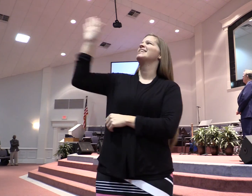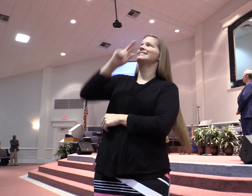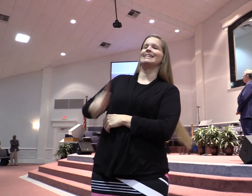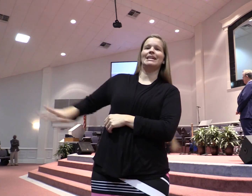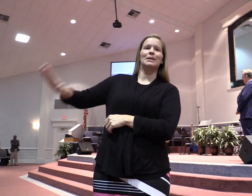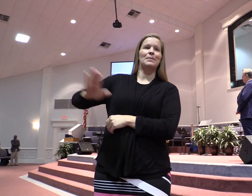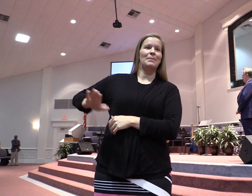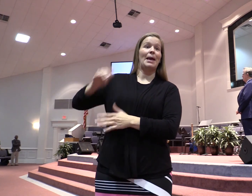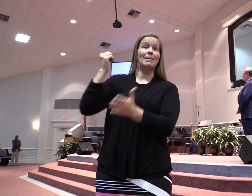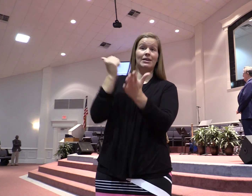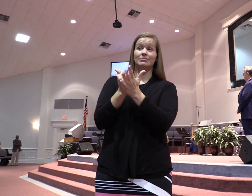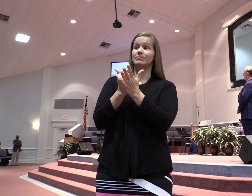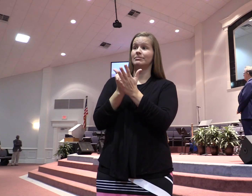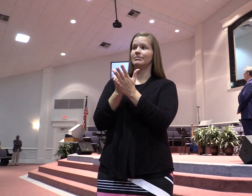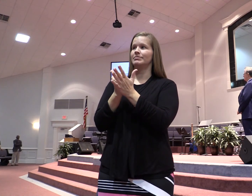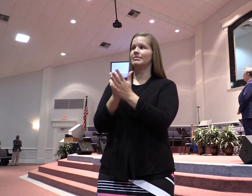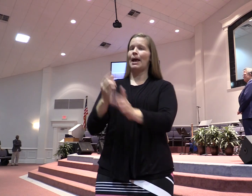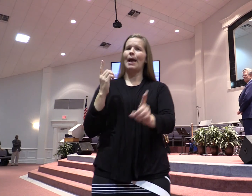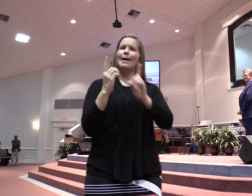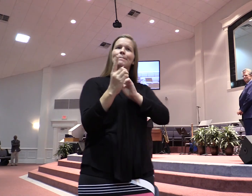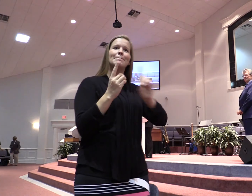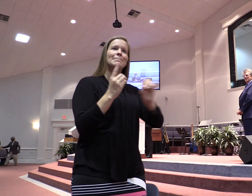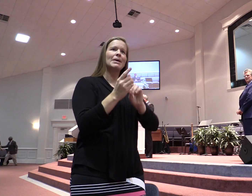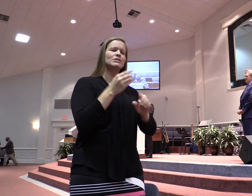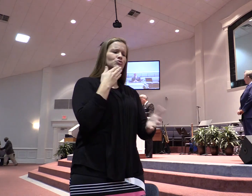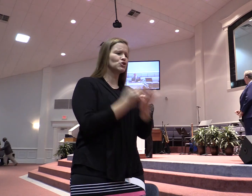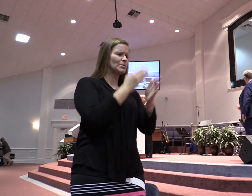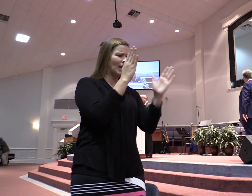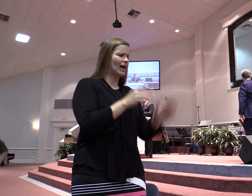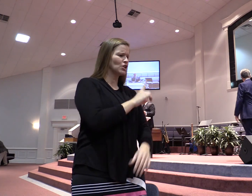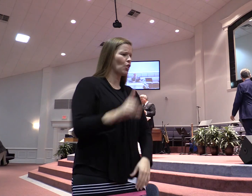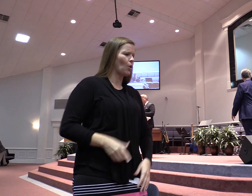Amen? Greet your neighbor, tell them it's good to be in the house of the Lord.